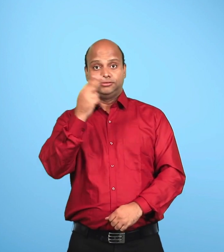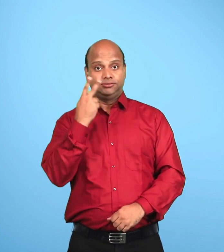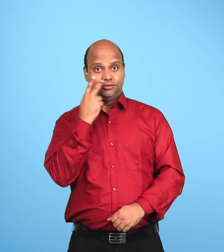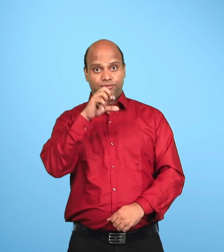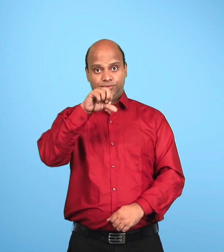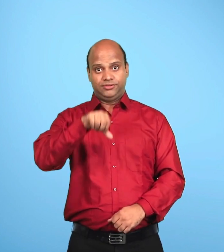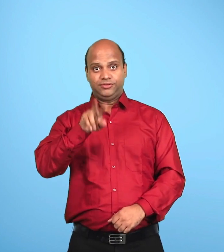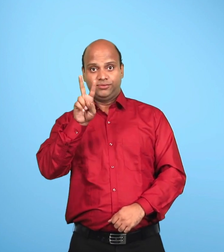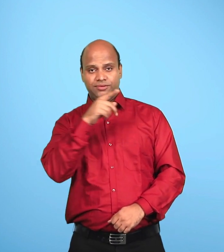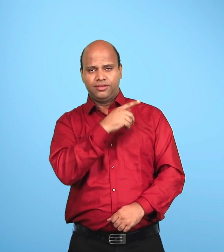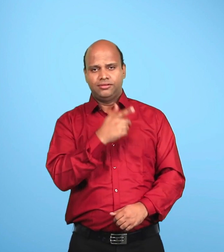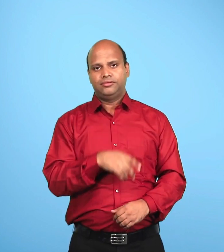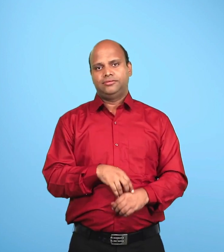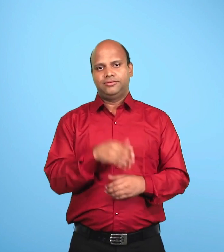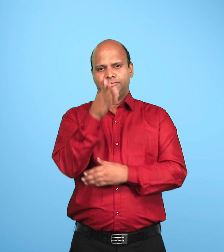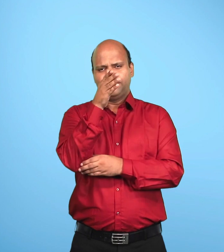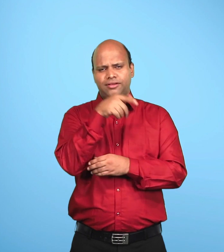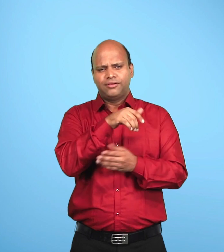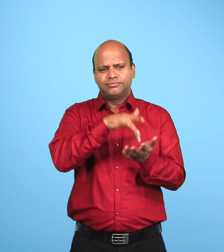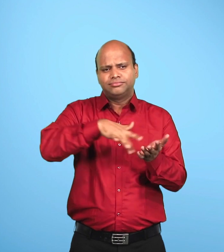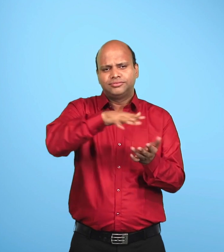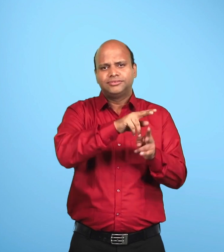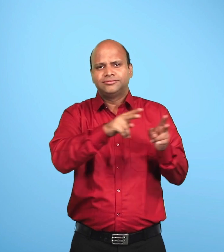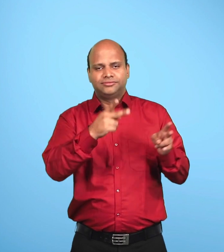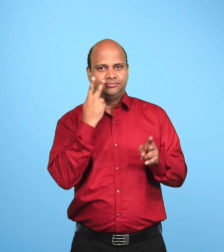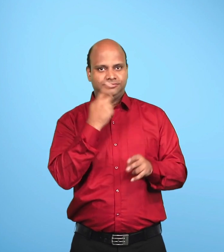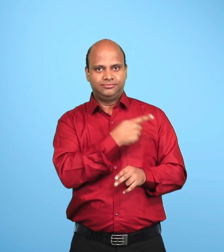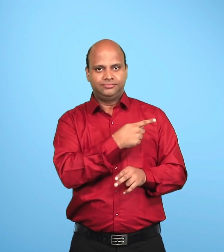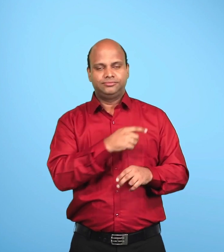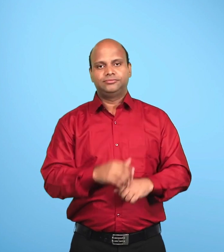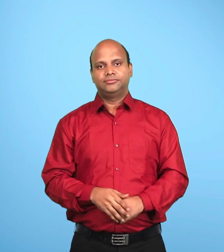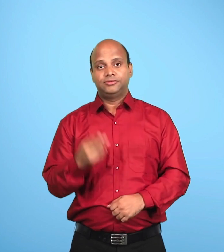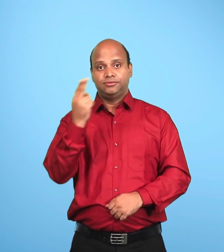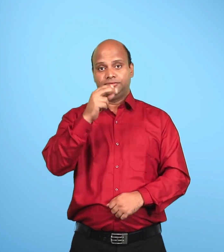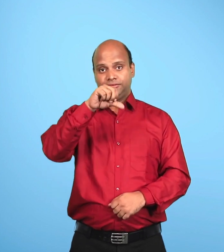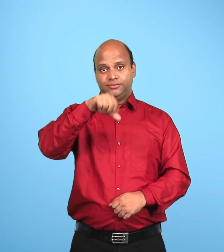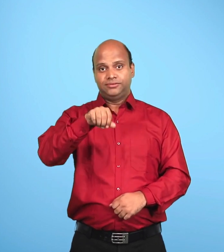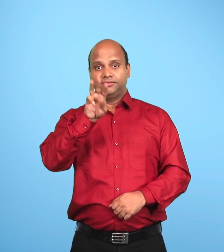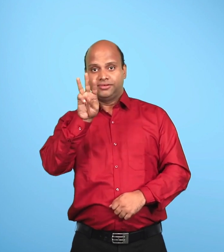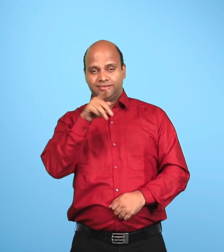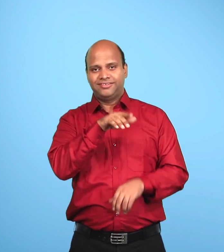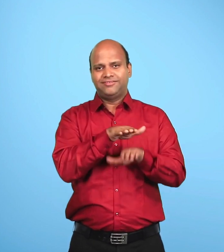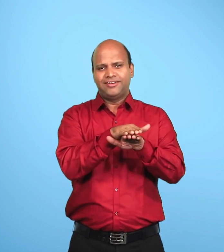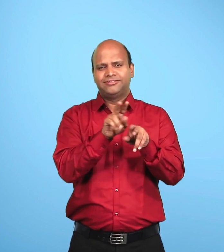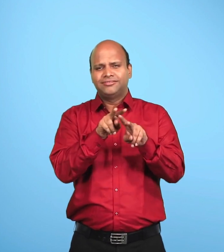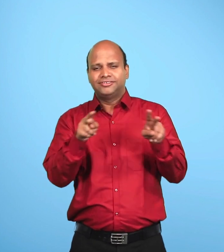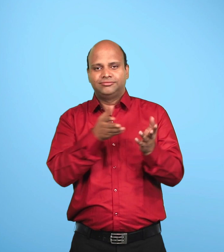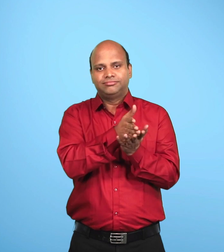Figure 9.2 shows camels in their surroundings. Figure 9.3 shows different kinds